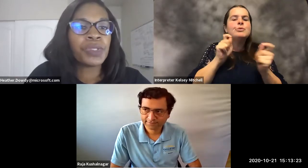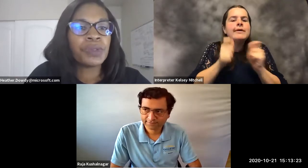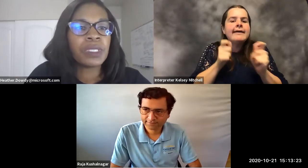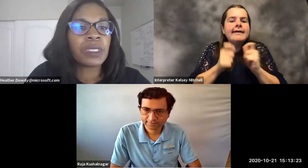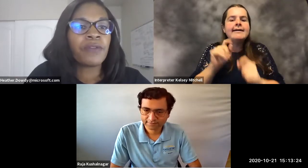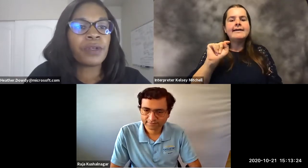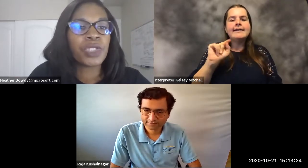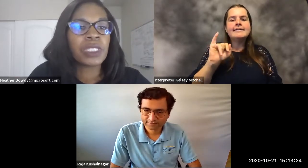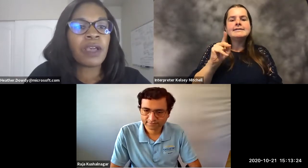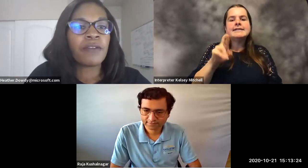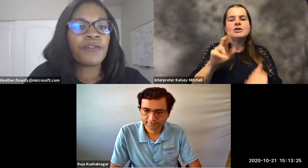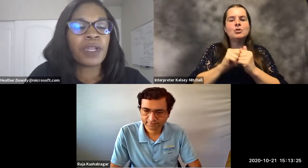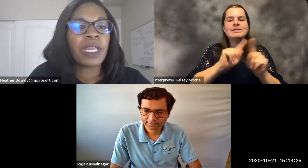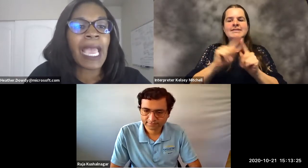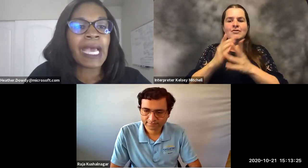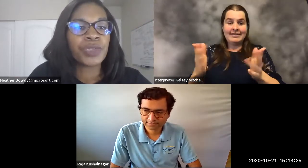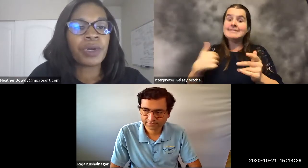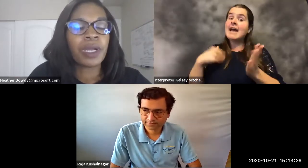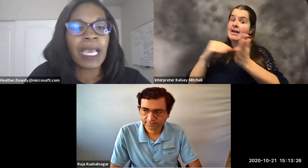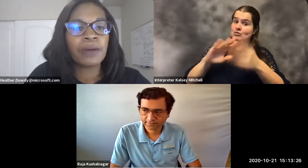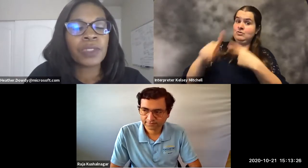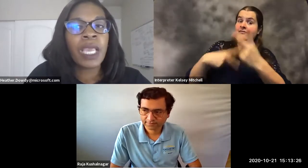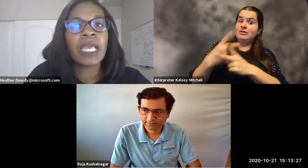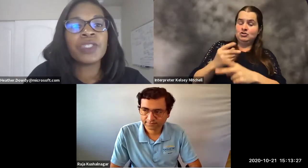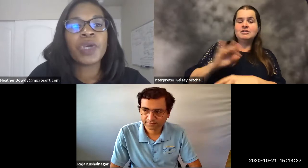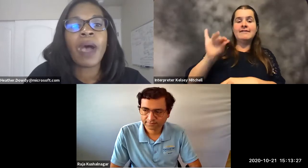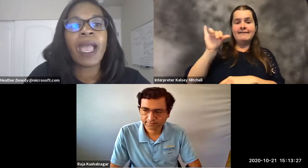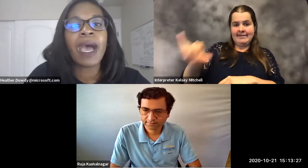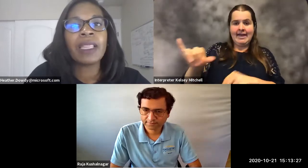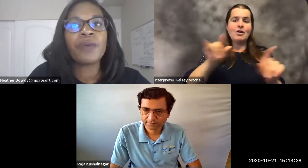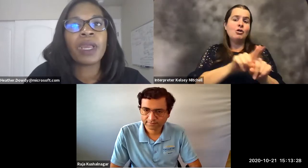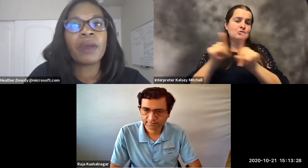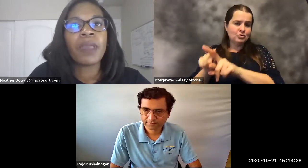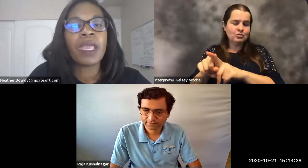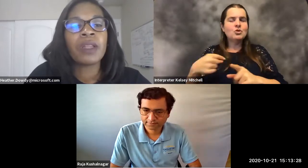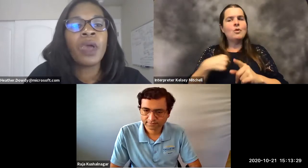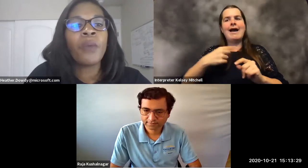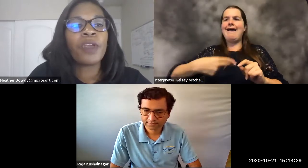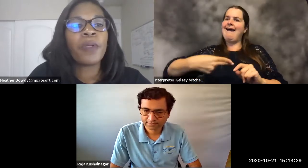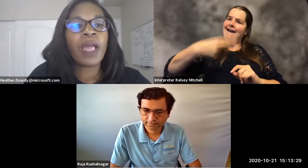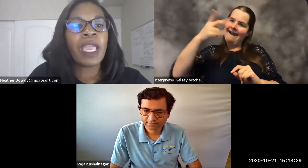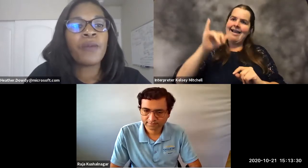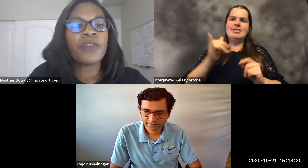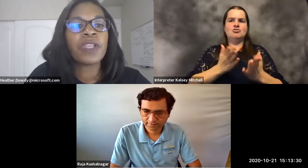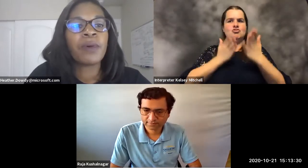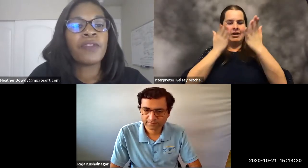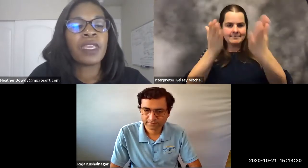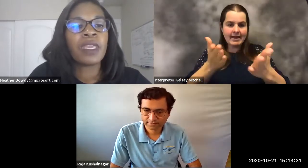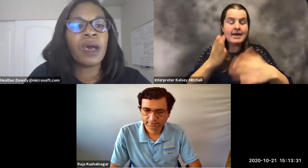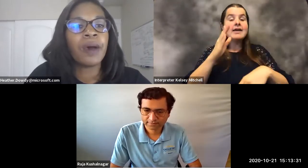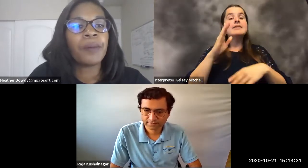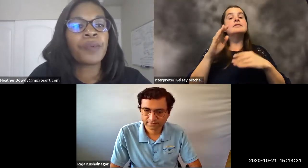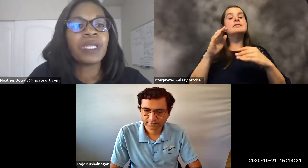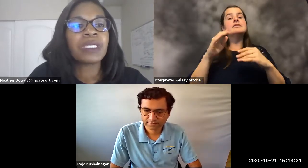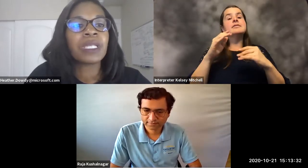also student versions of a free Azure account. And so I highly recommend with playing with some of